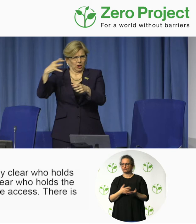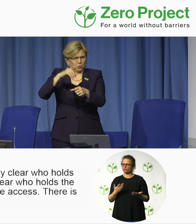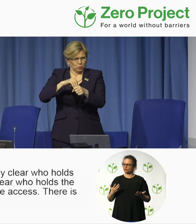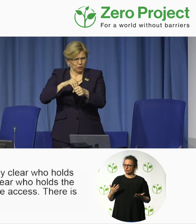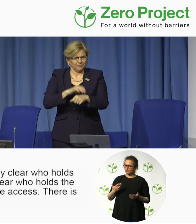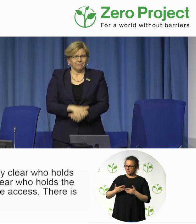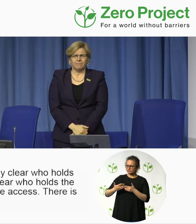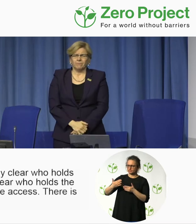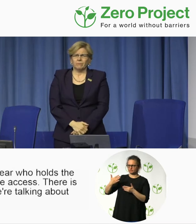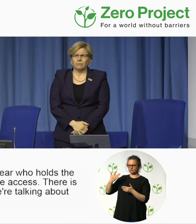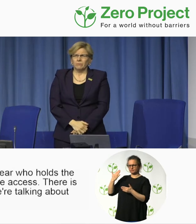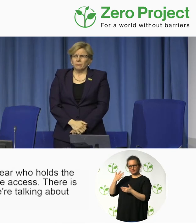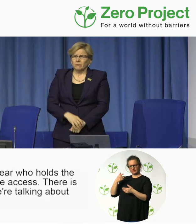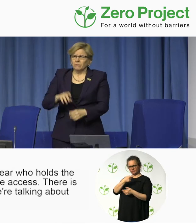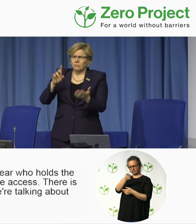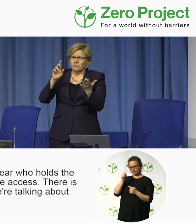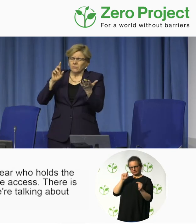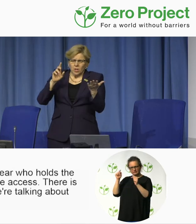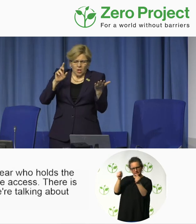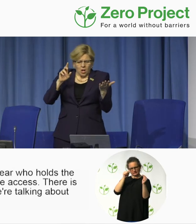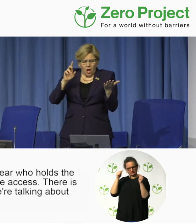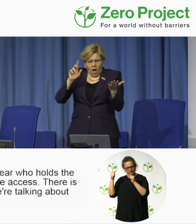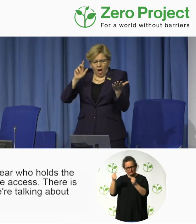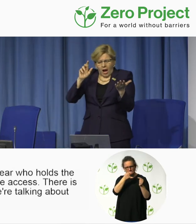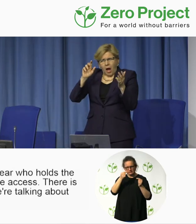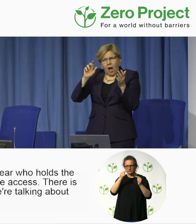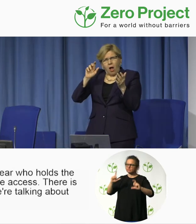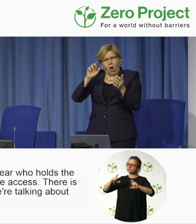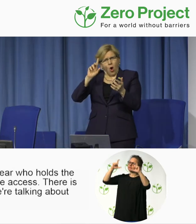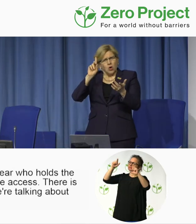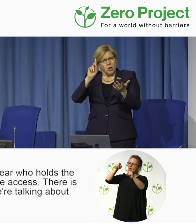When we're talking about access and inclusion,